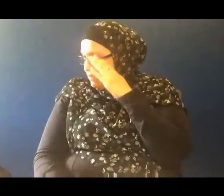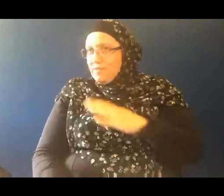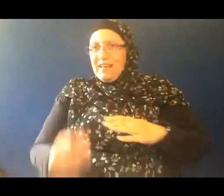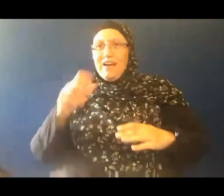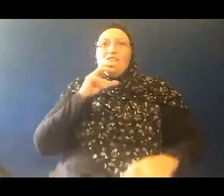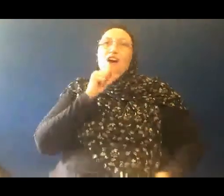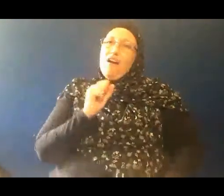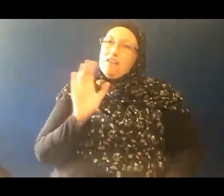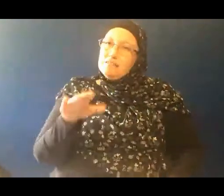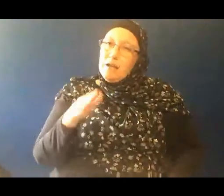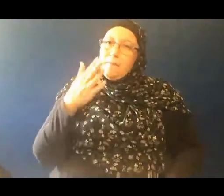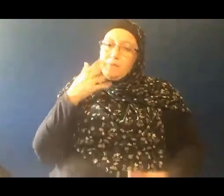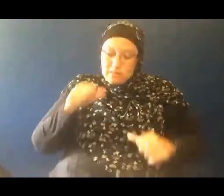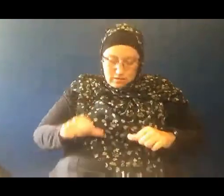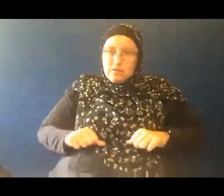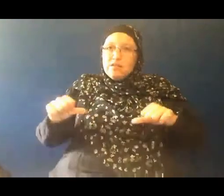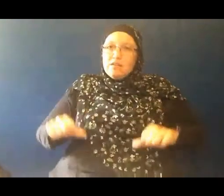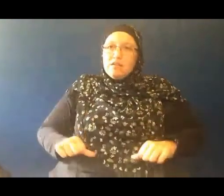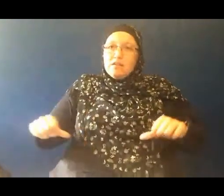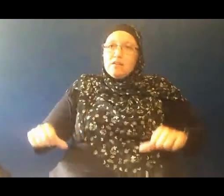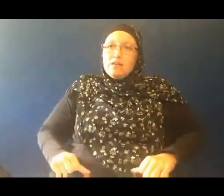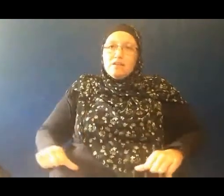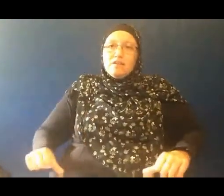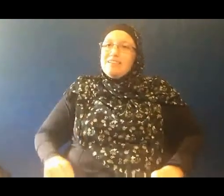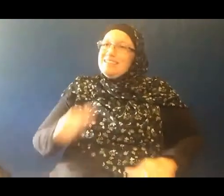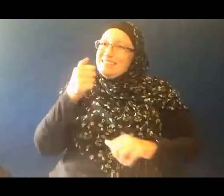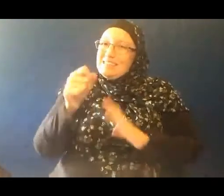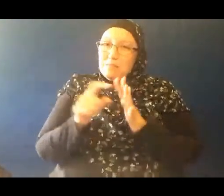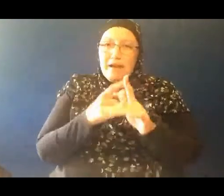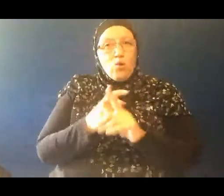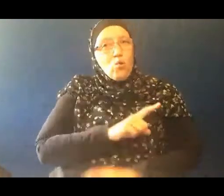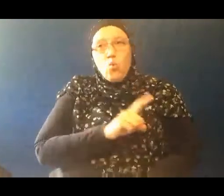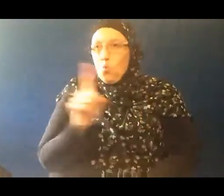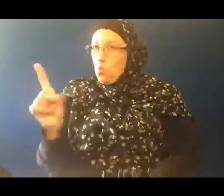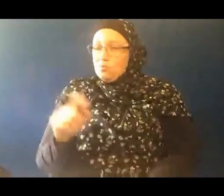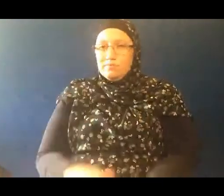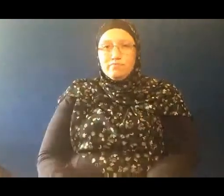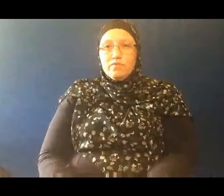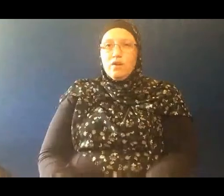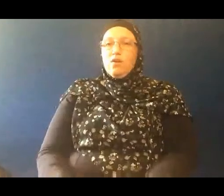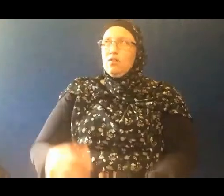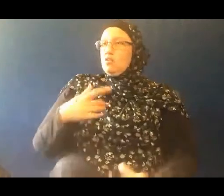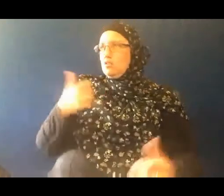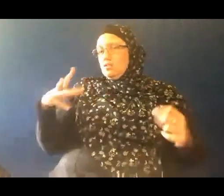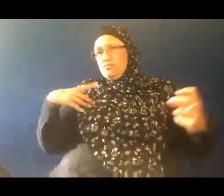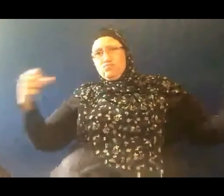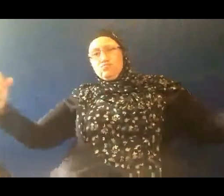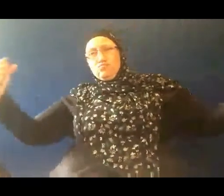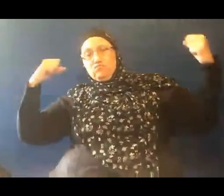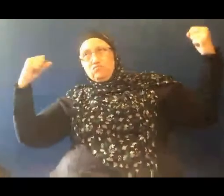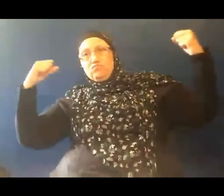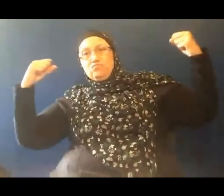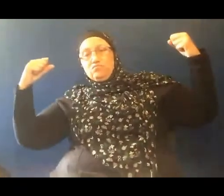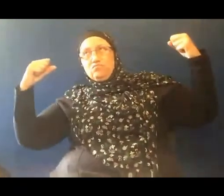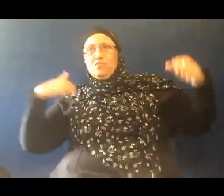guys, you only need to be a man to understand what I'm talking about. Those who claim that they are very strong, let me see